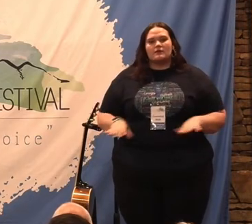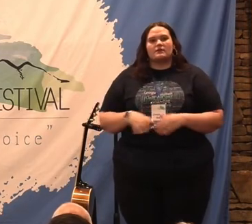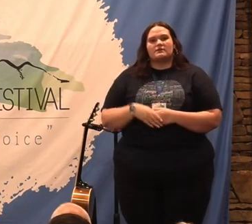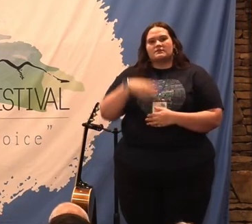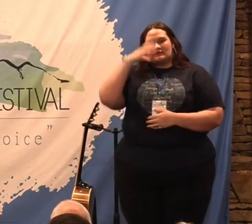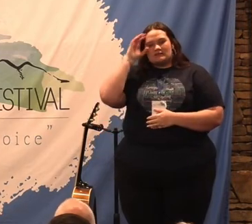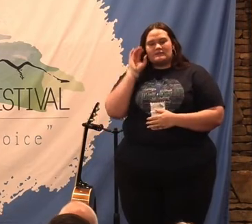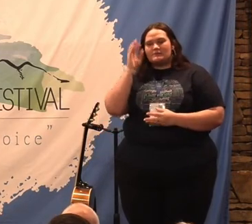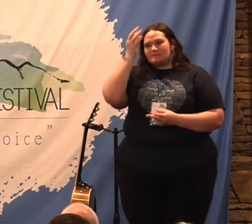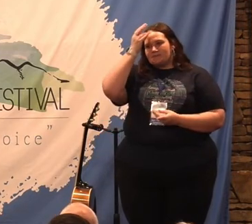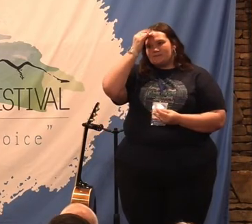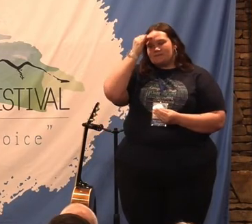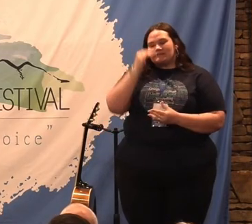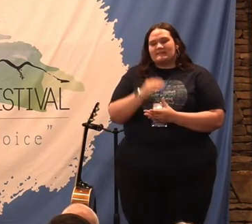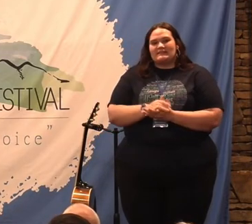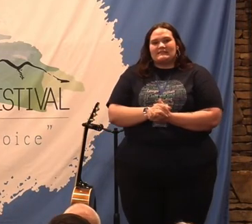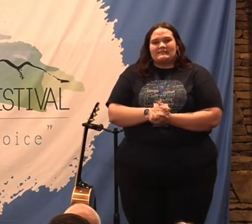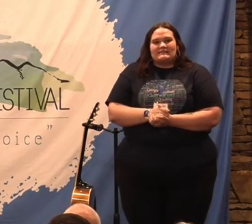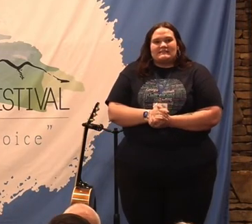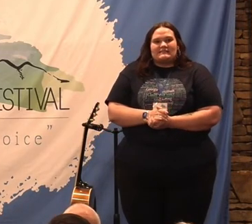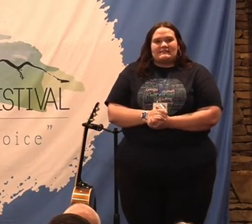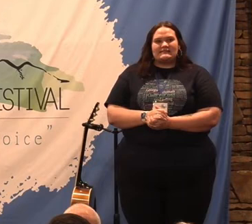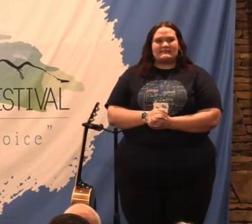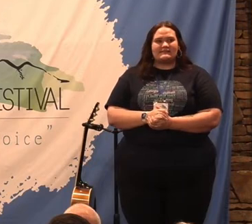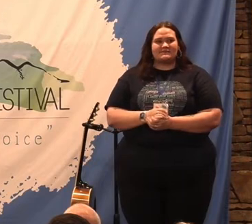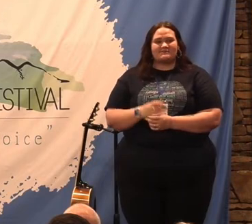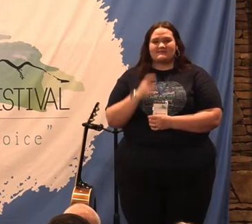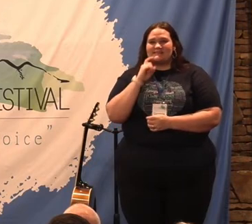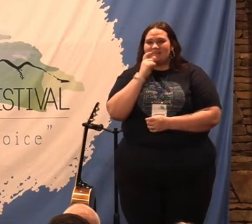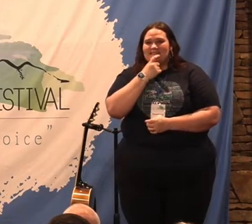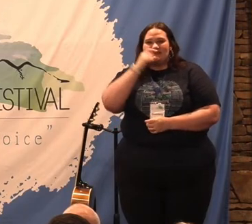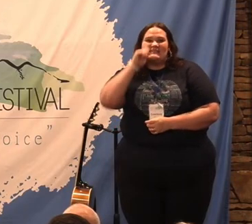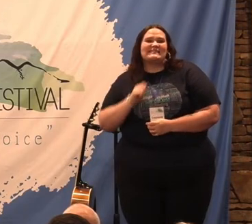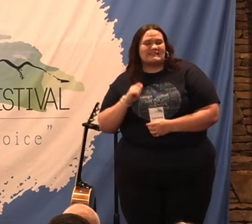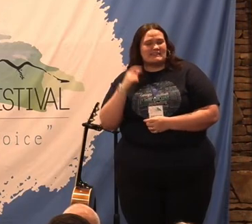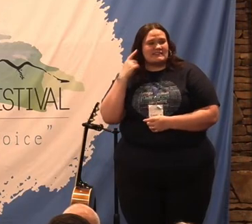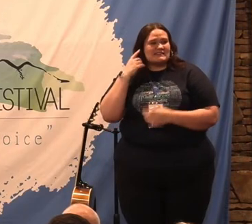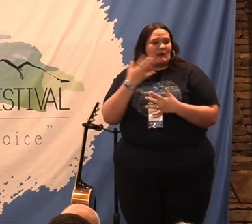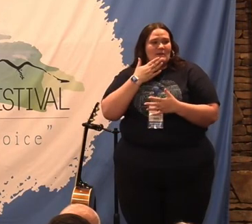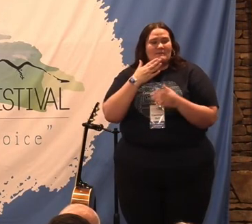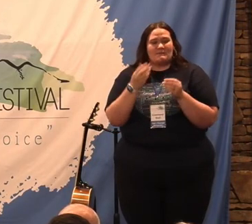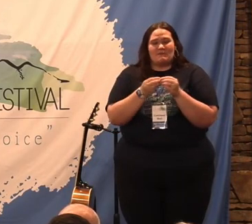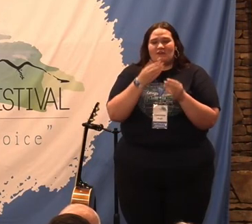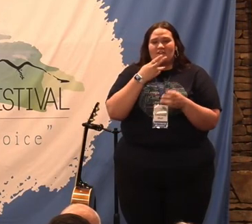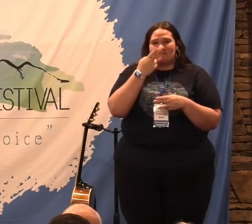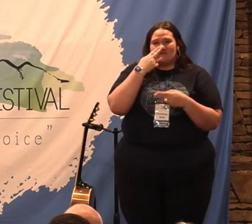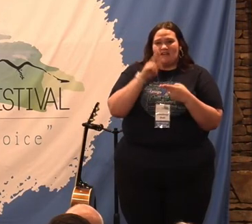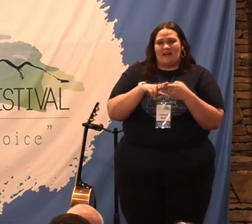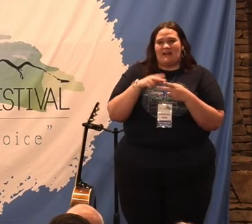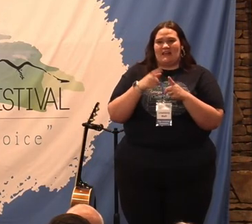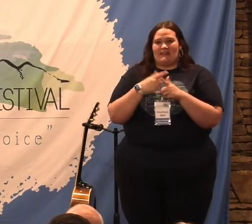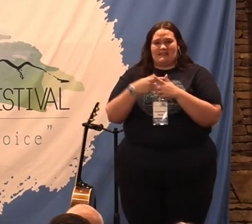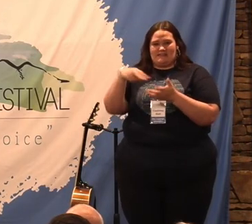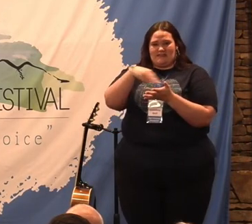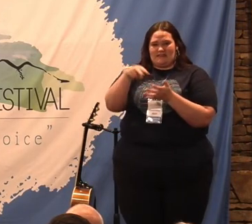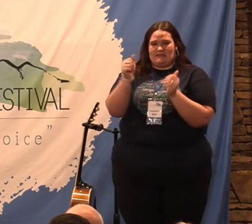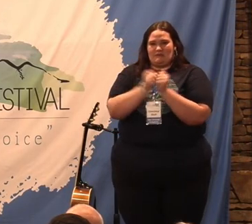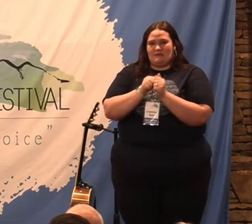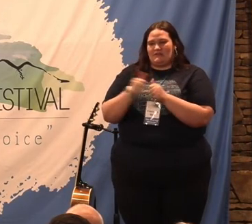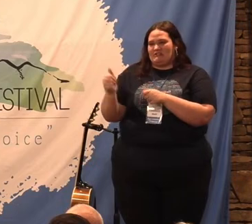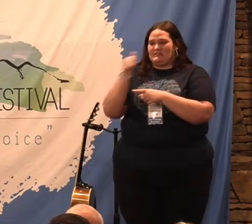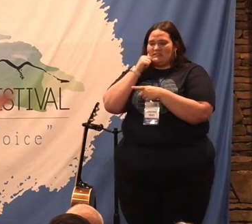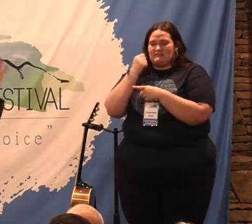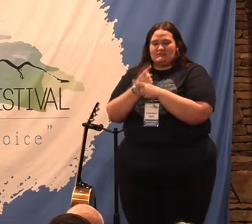Cinderella thought a root canal sounded like more fun than hanging out at a royal ball with her two ditzy